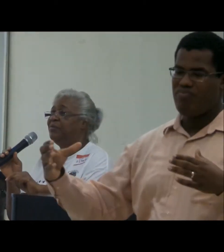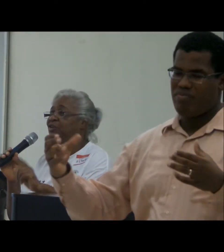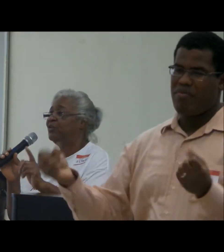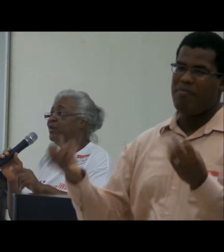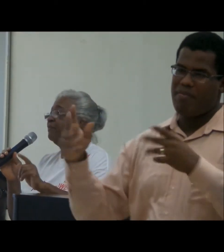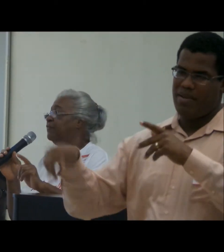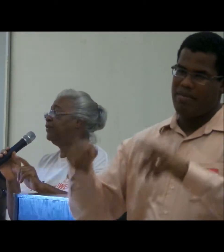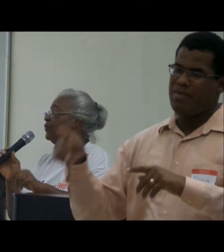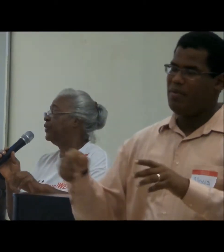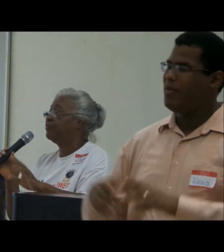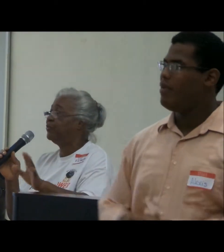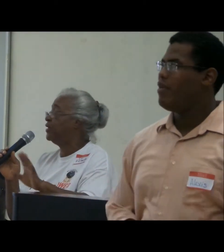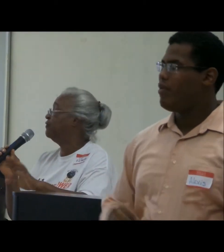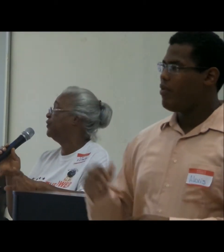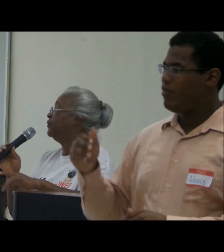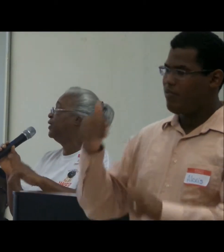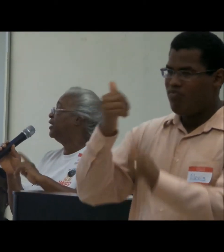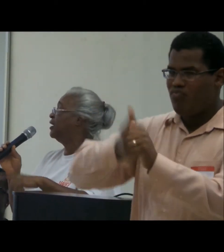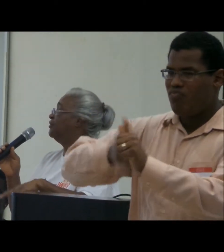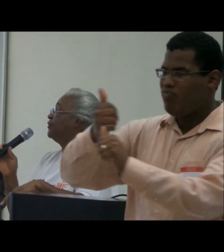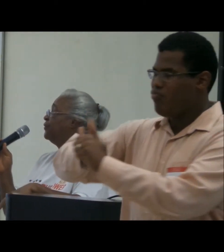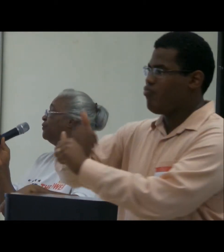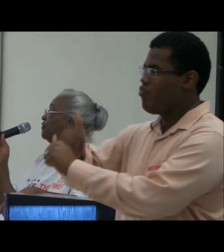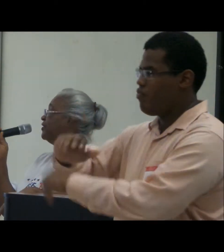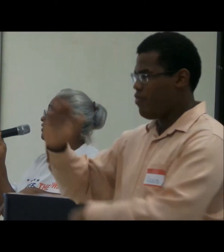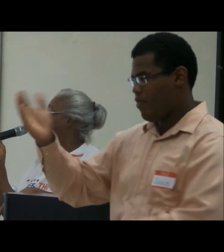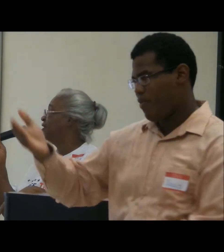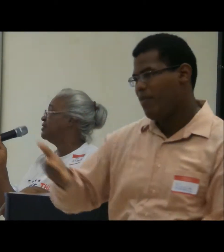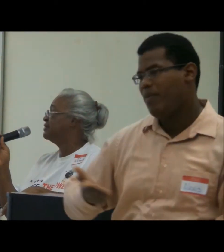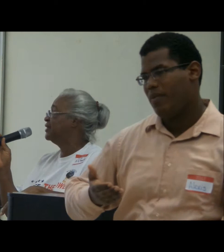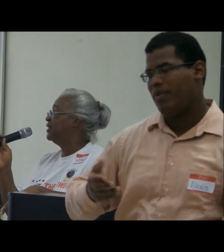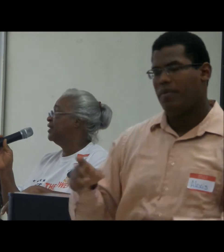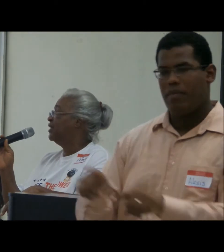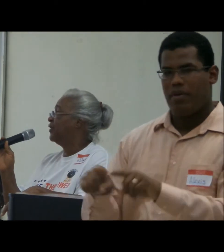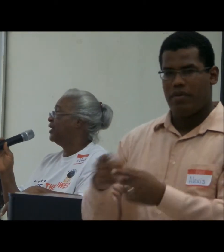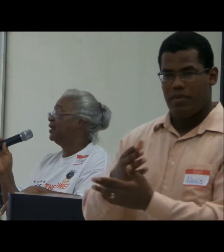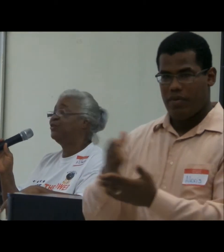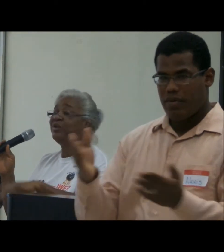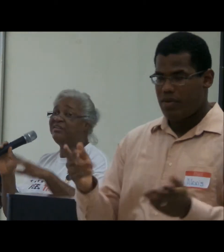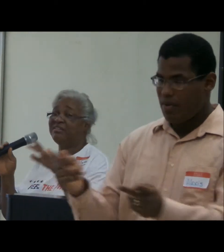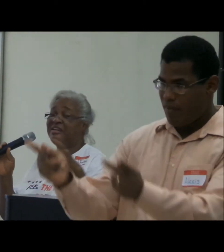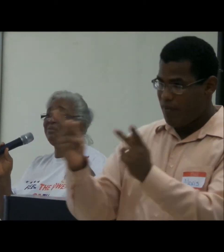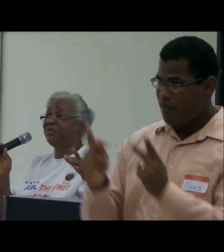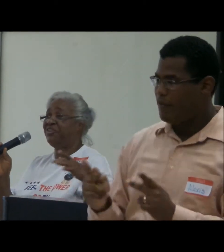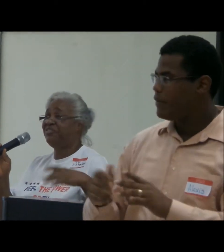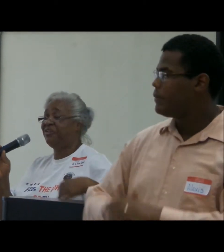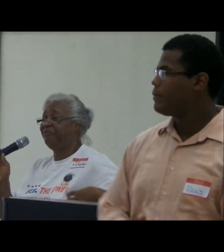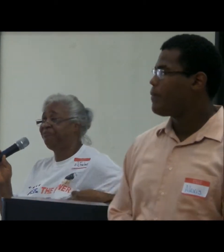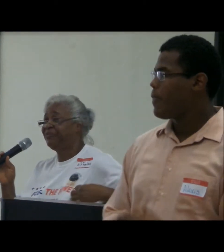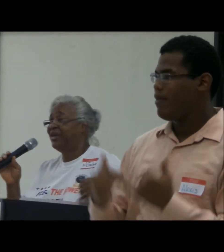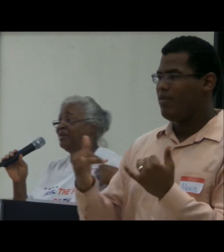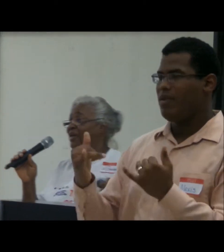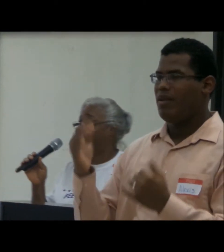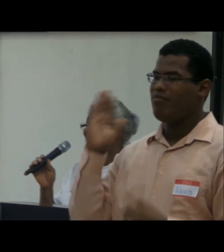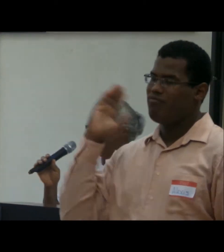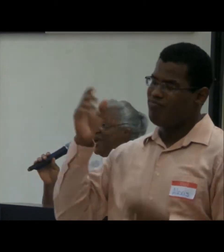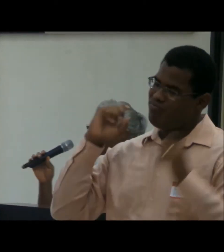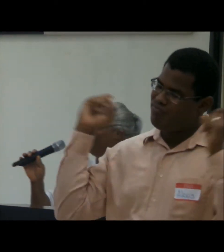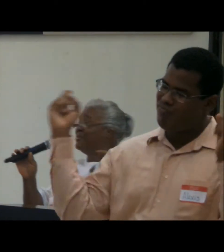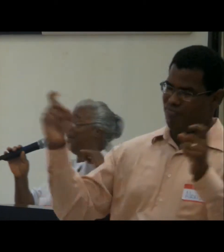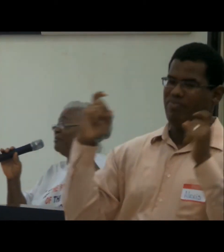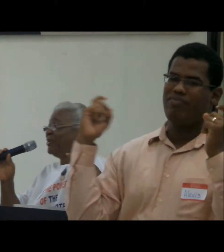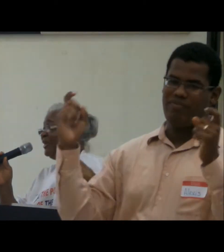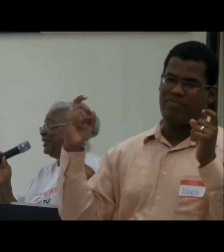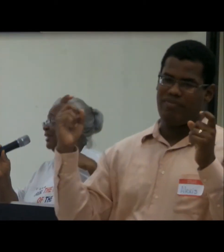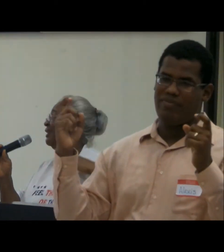to welcome each one of you, every one of you, also our visitors. Okay, today is a celebration. And believe me,